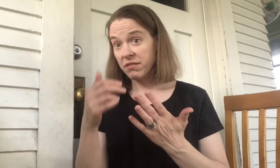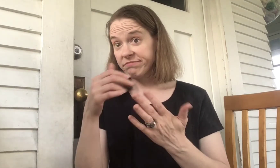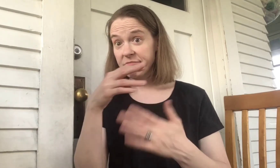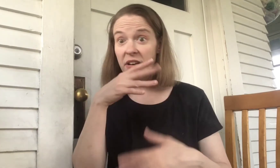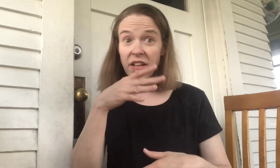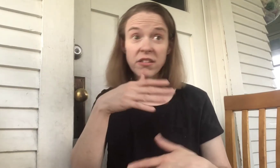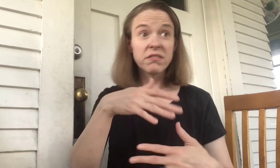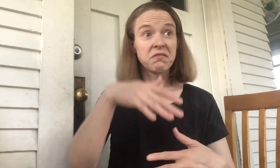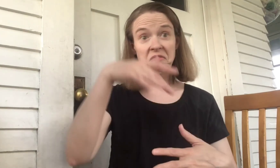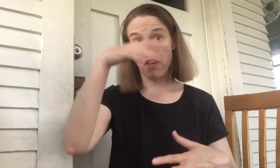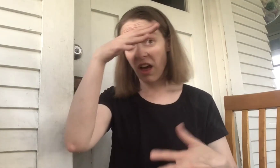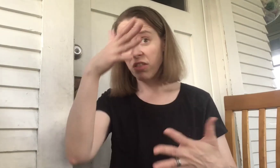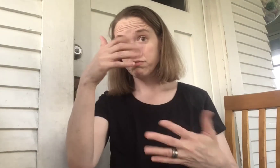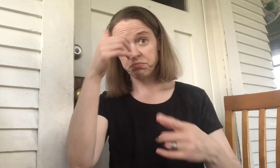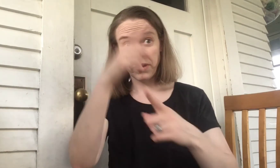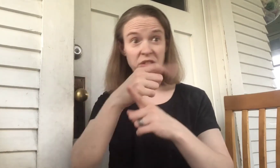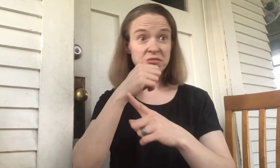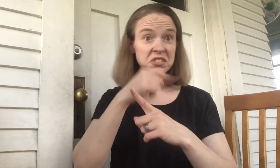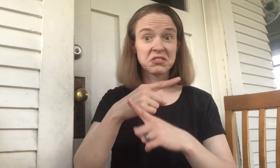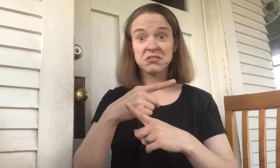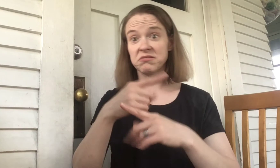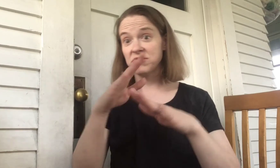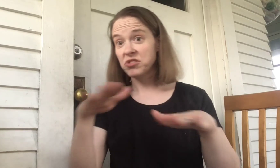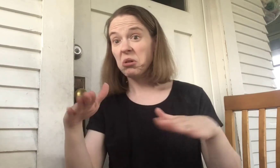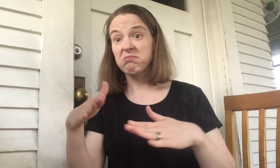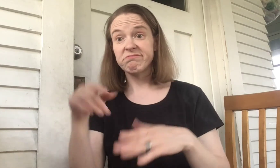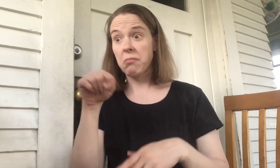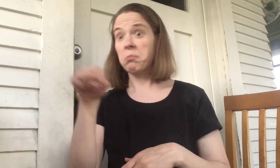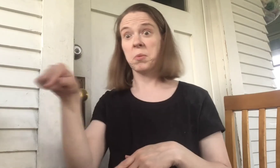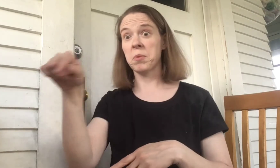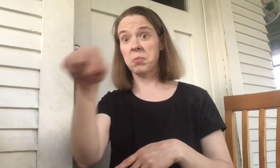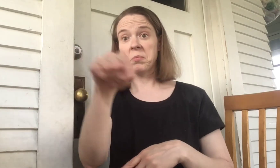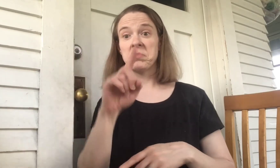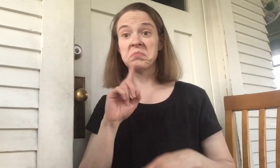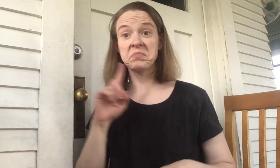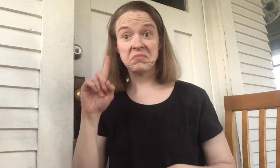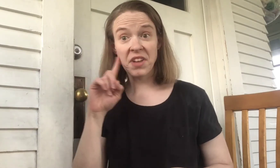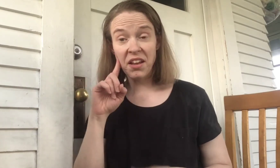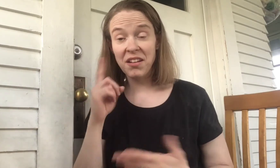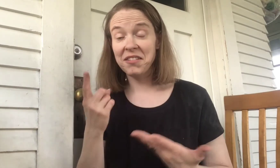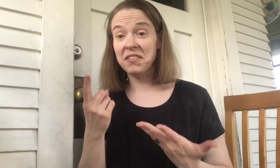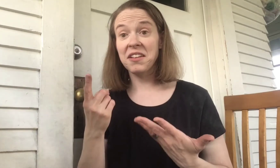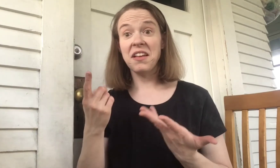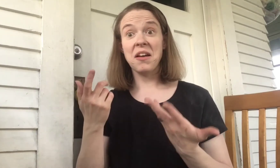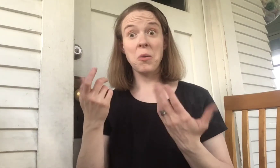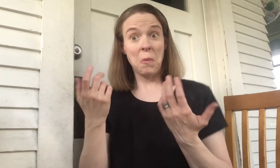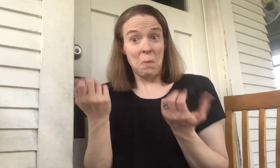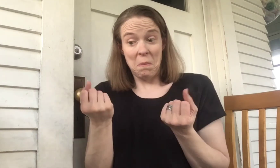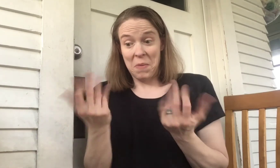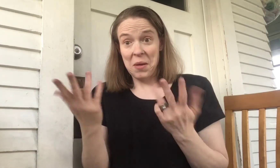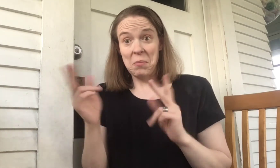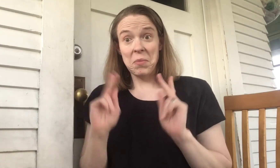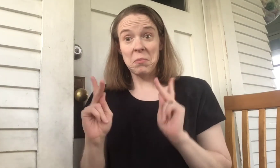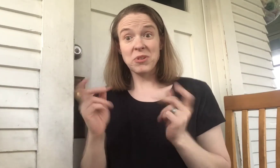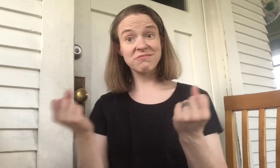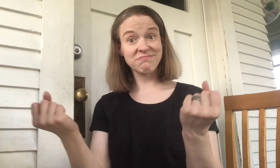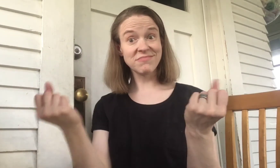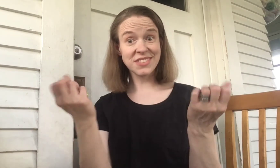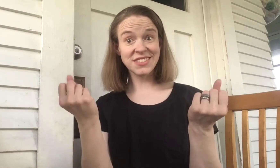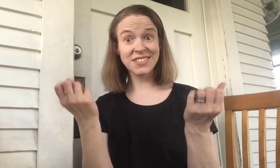So that meant that mothers, fathers, sisters, brothers, children, many family members would be deaf,